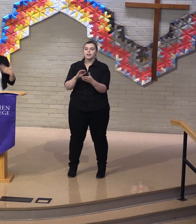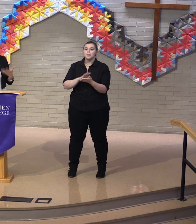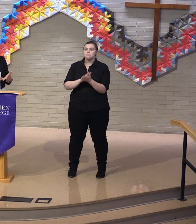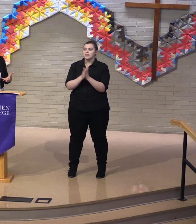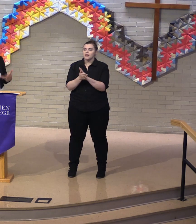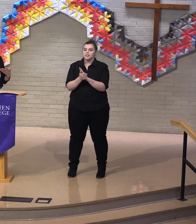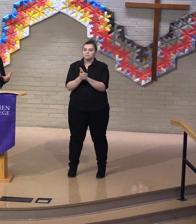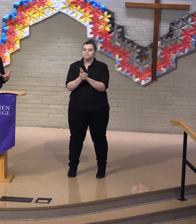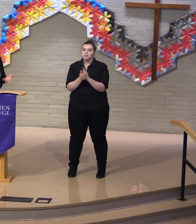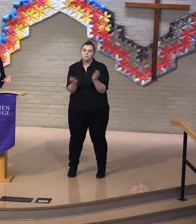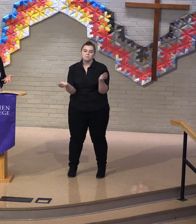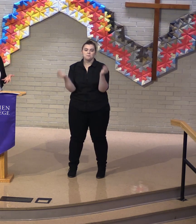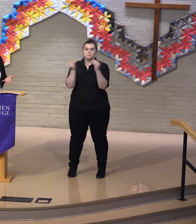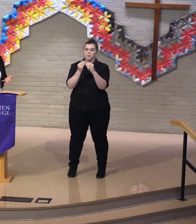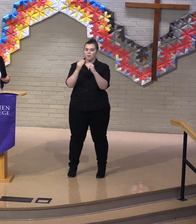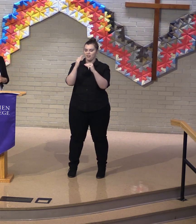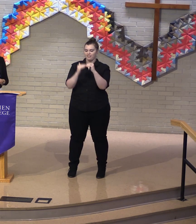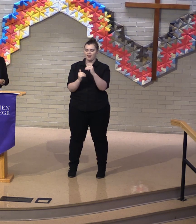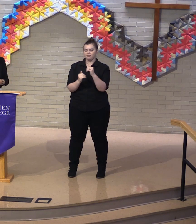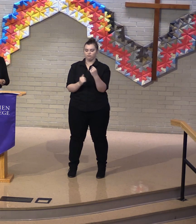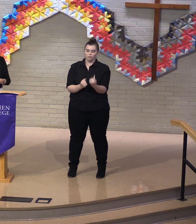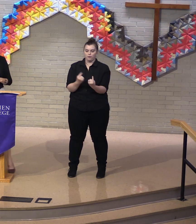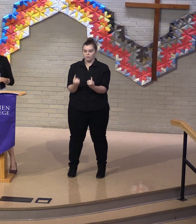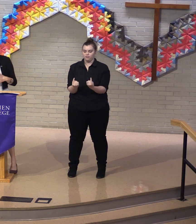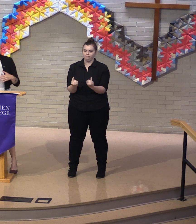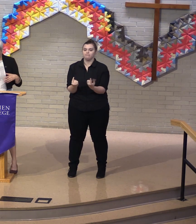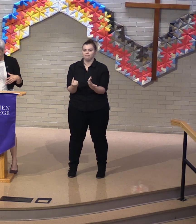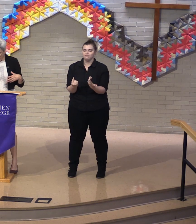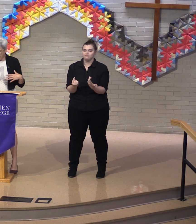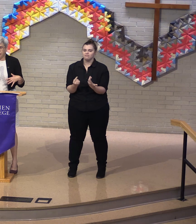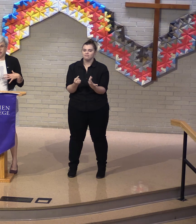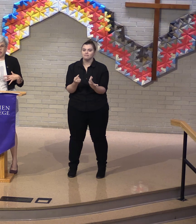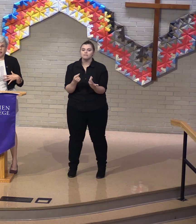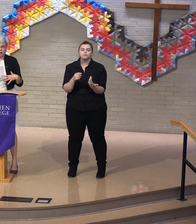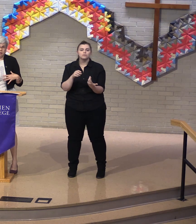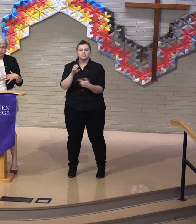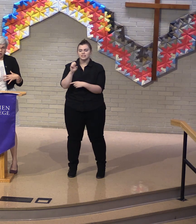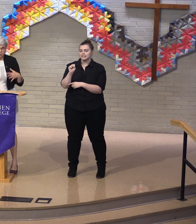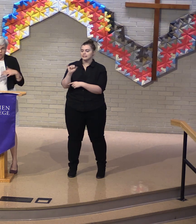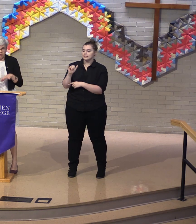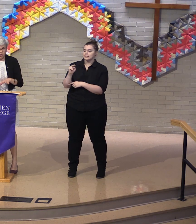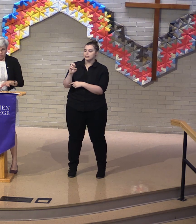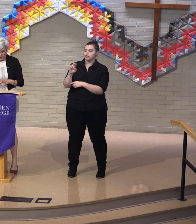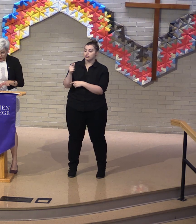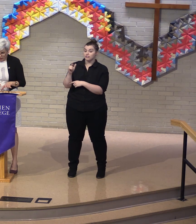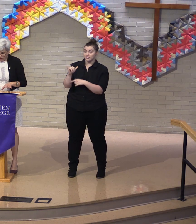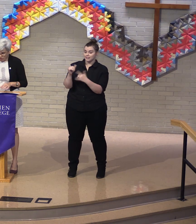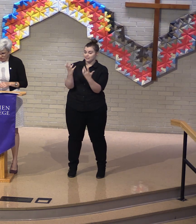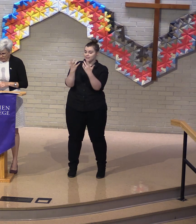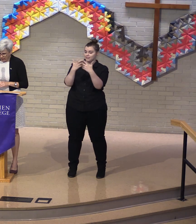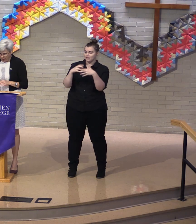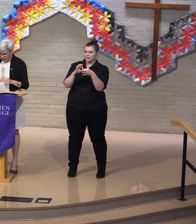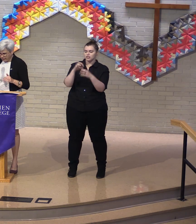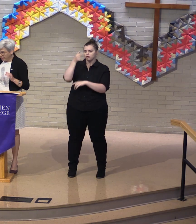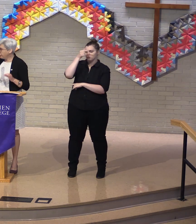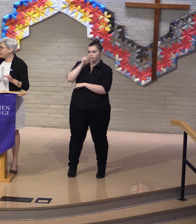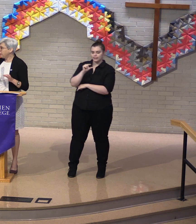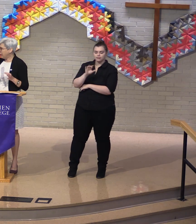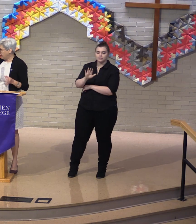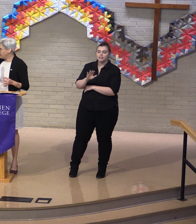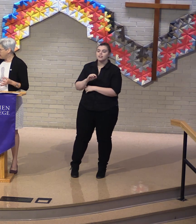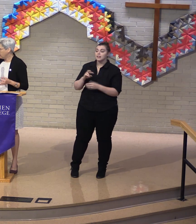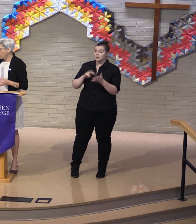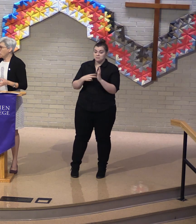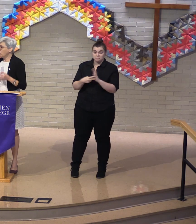something greater than the simple sum of its parts. The term synergy comes from the Greek language, and it